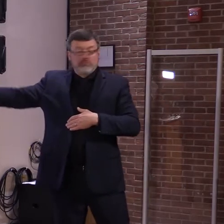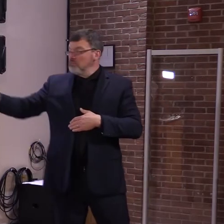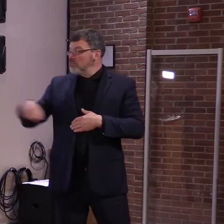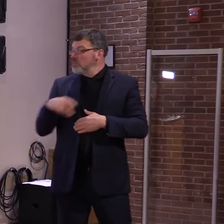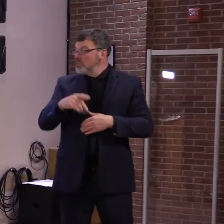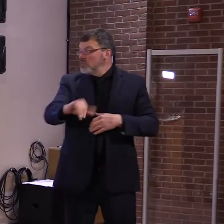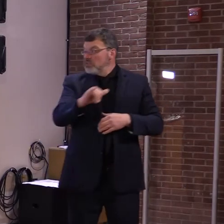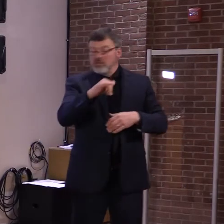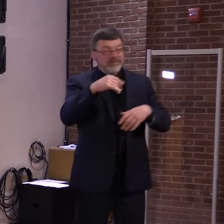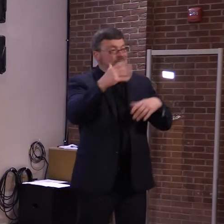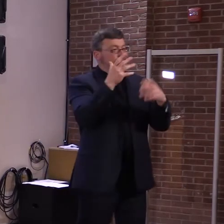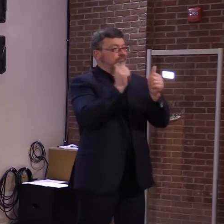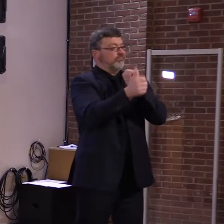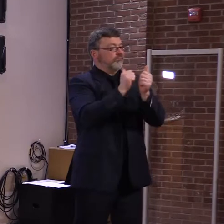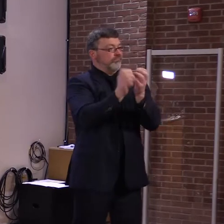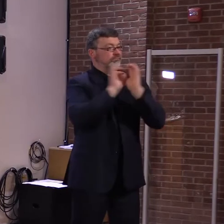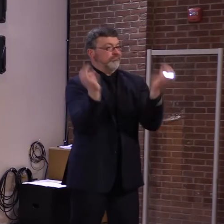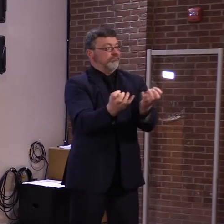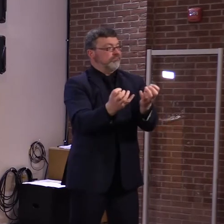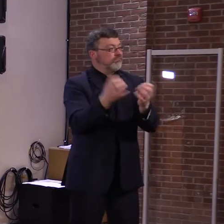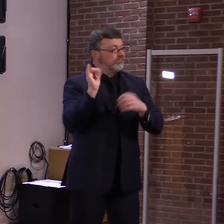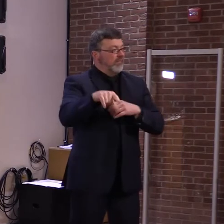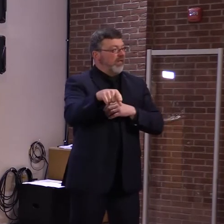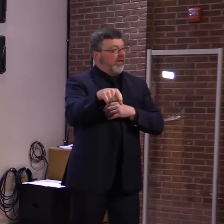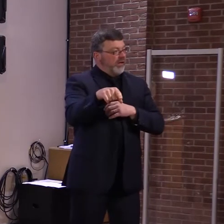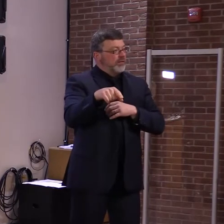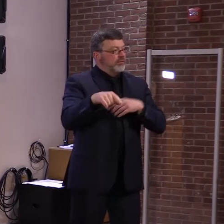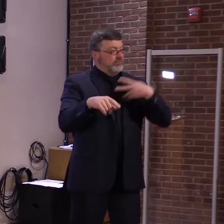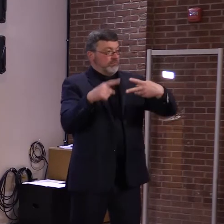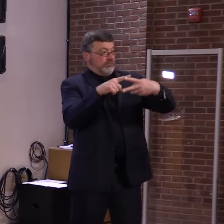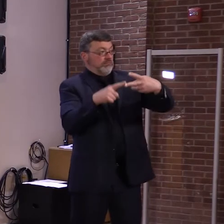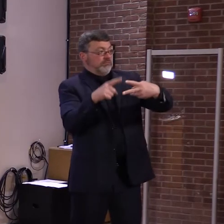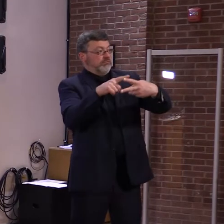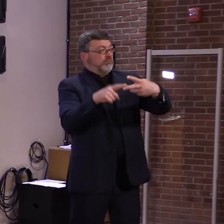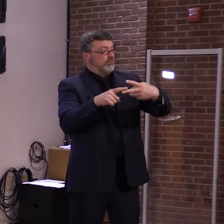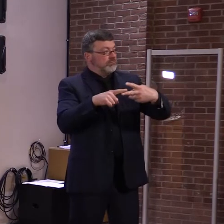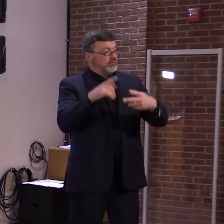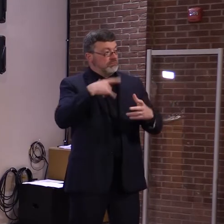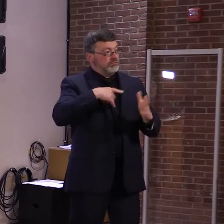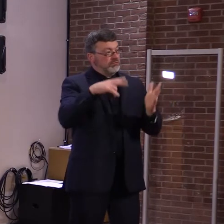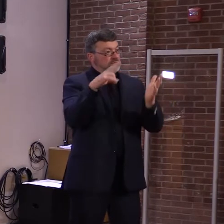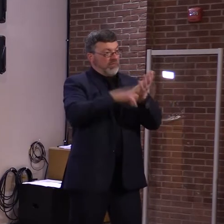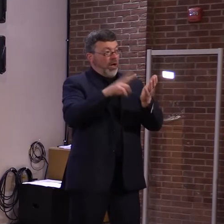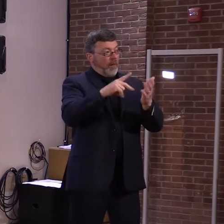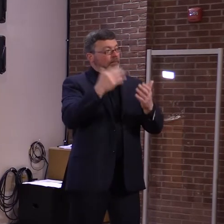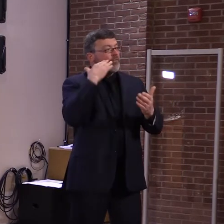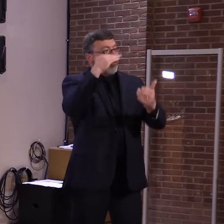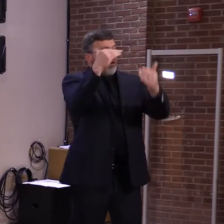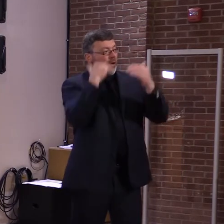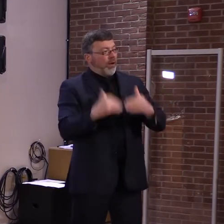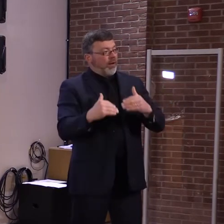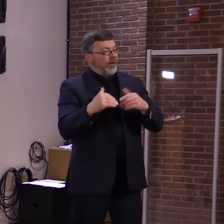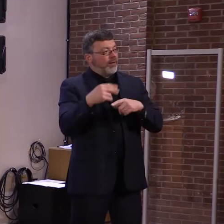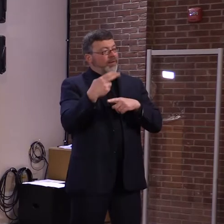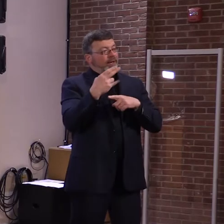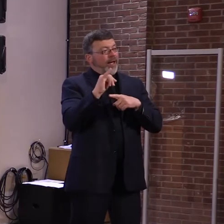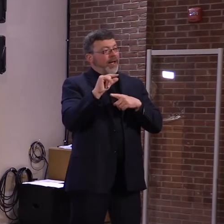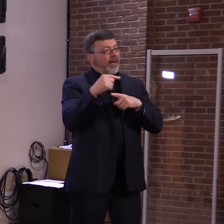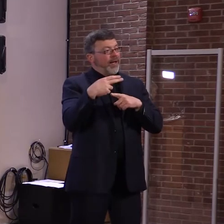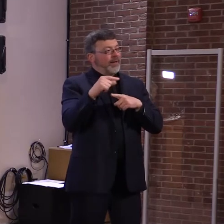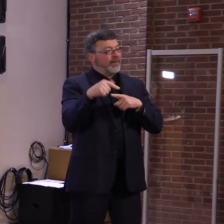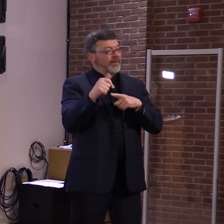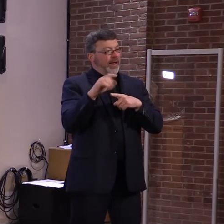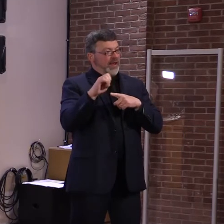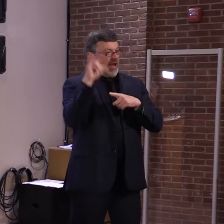soon for drive-through clinics in Highgate at the airport on May 13th and Lancaster, New Hampshire